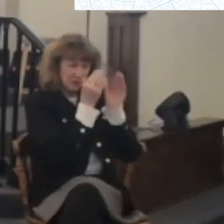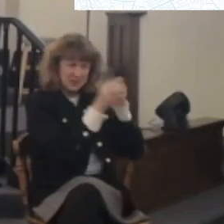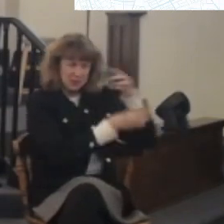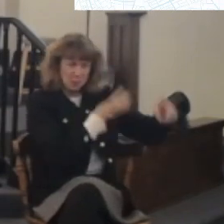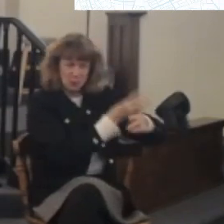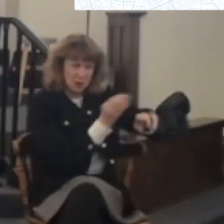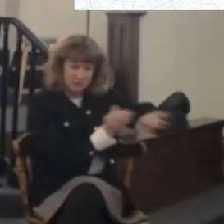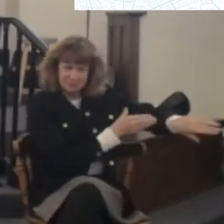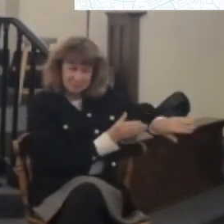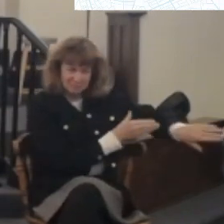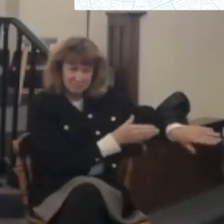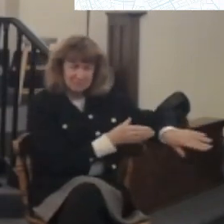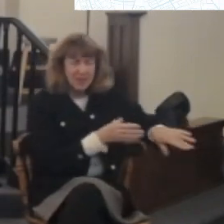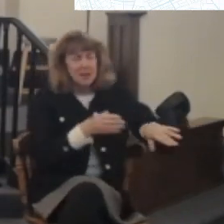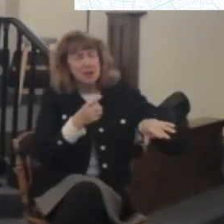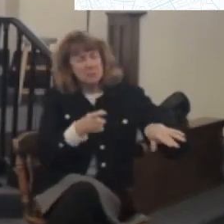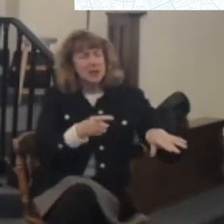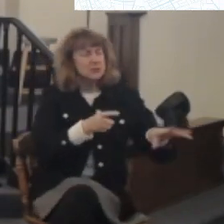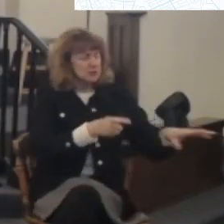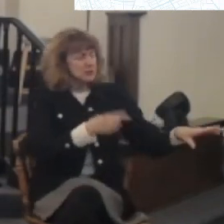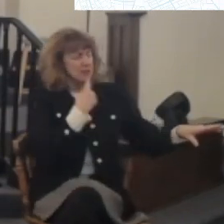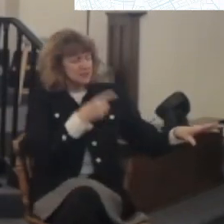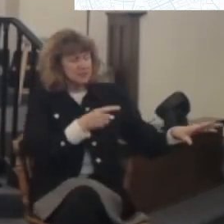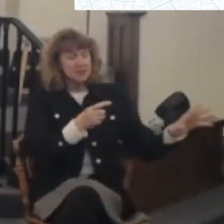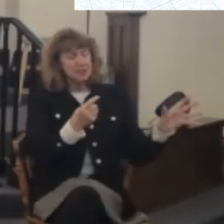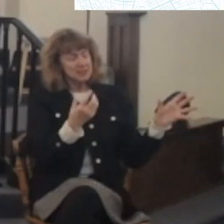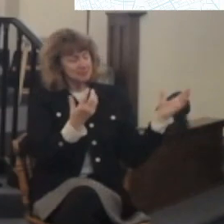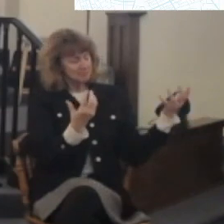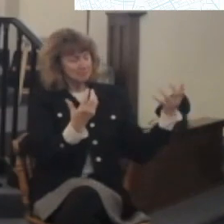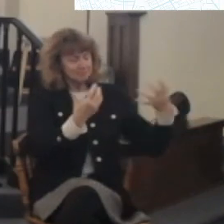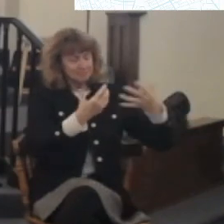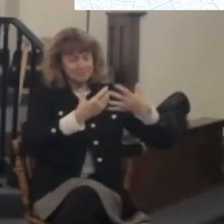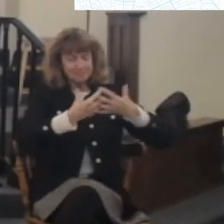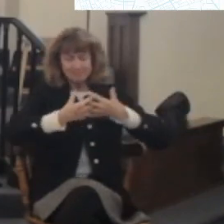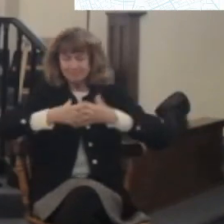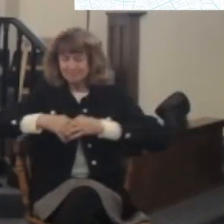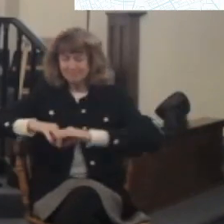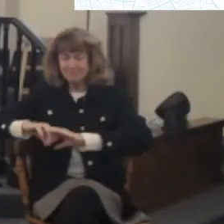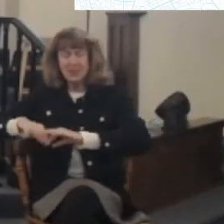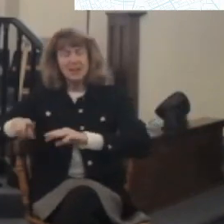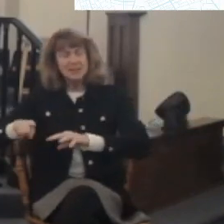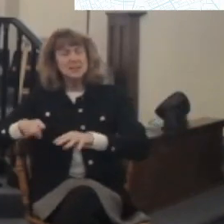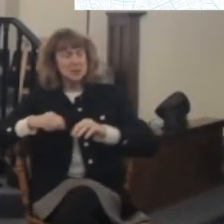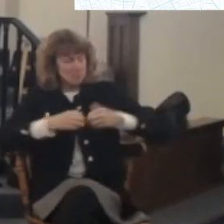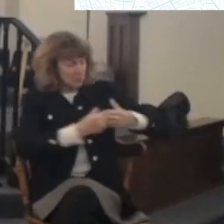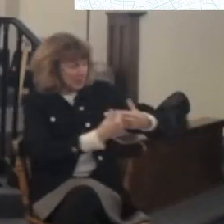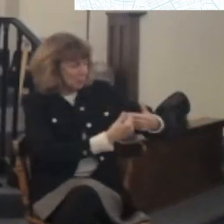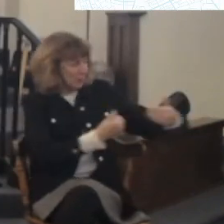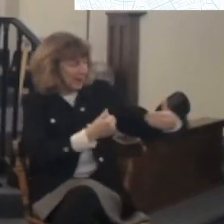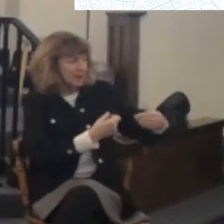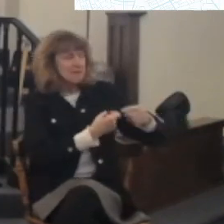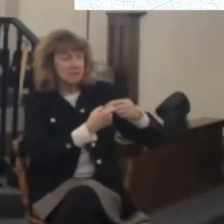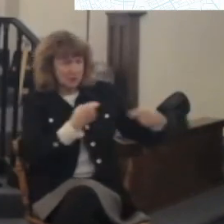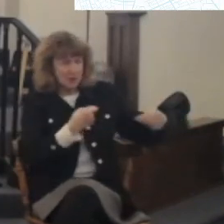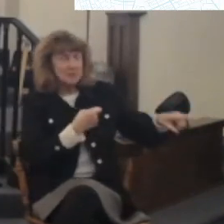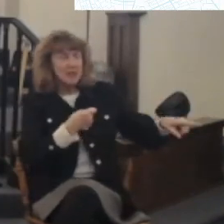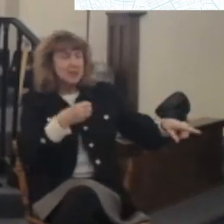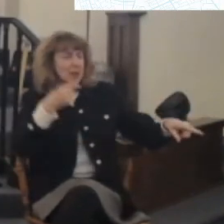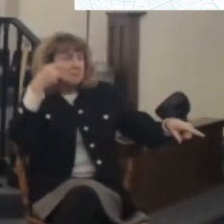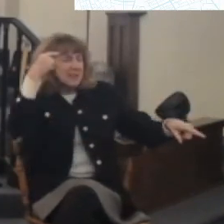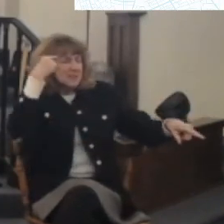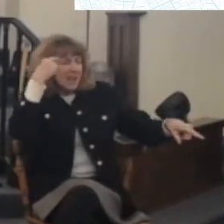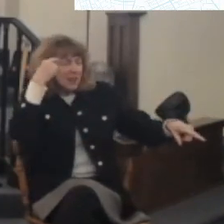where we sort of say we're going to take a little bit and we're going to melt it down. Let's break away from the melting pot mentality.